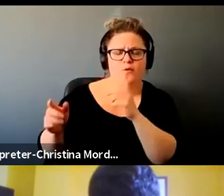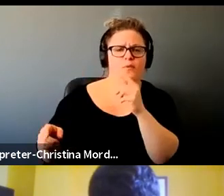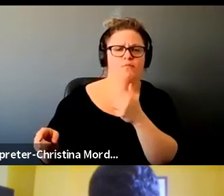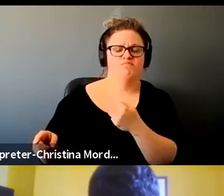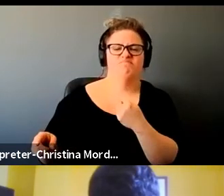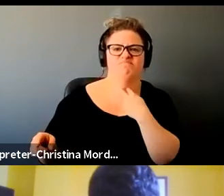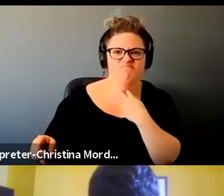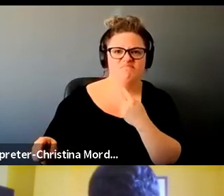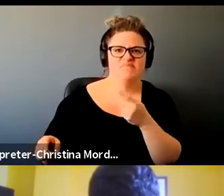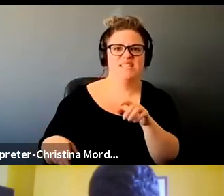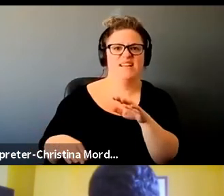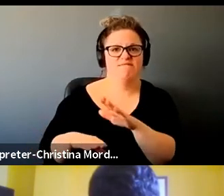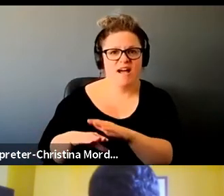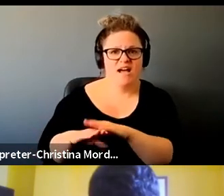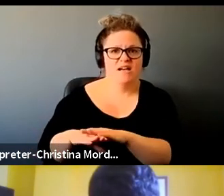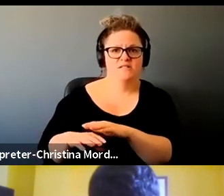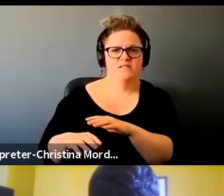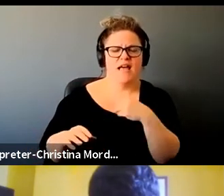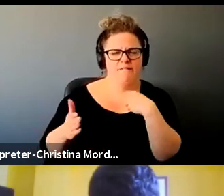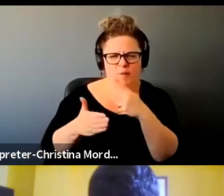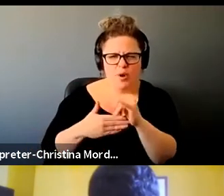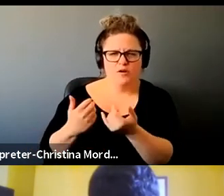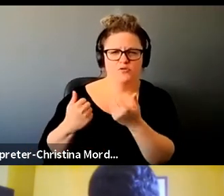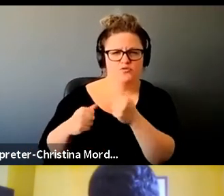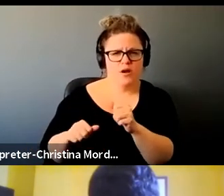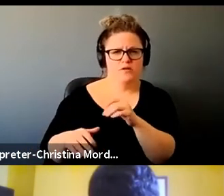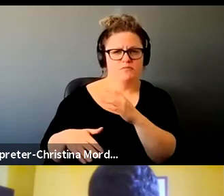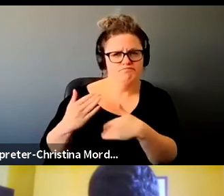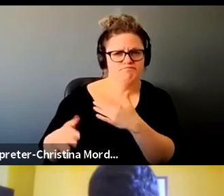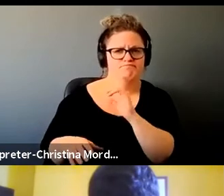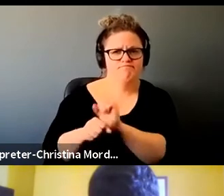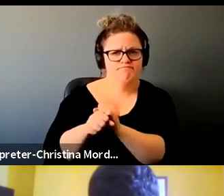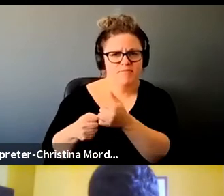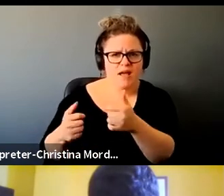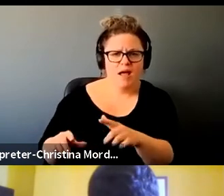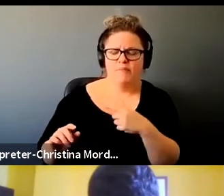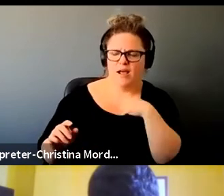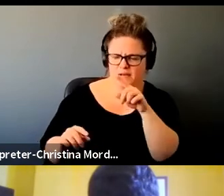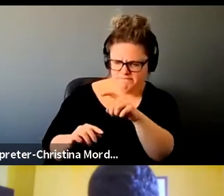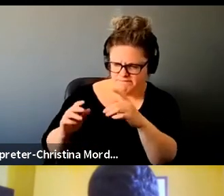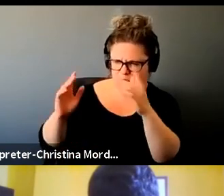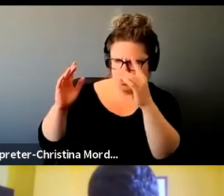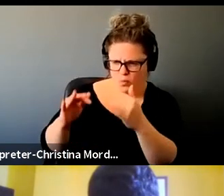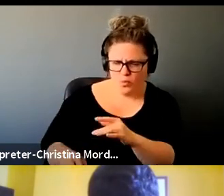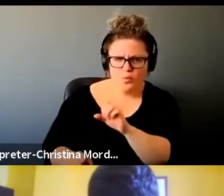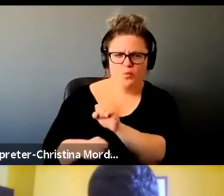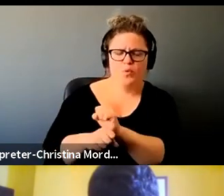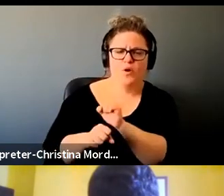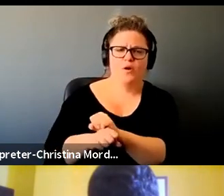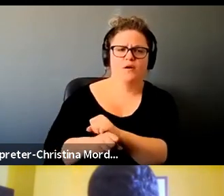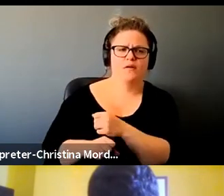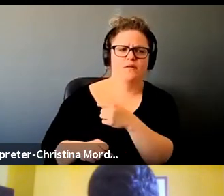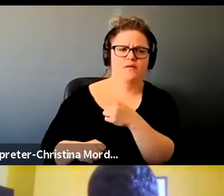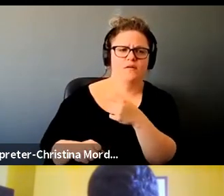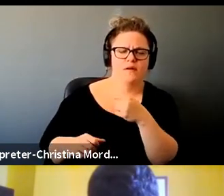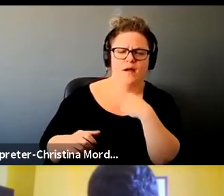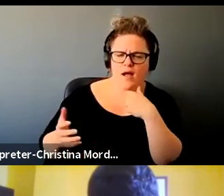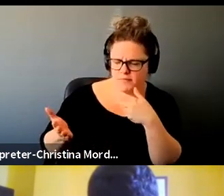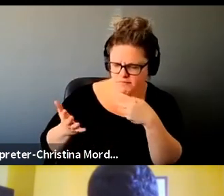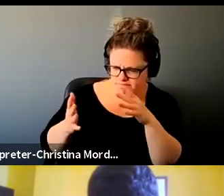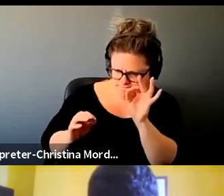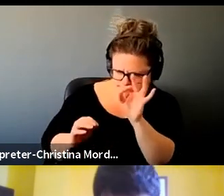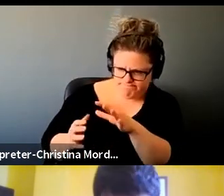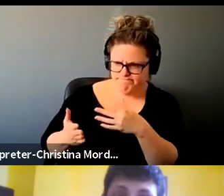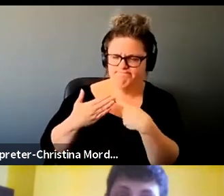advice in actualizing a project. And we can go through your work and talk about like ways that